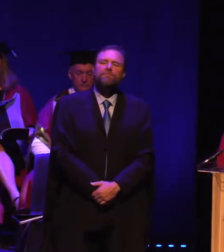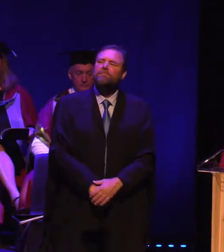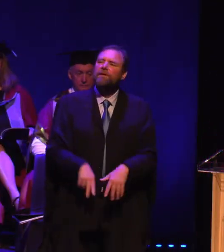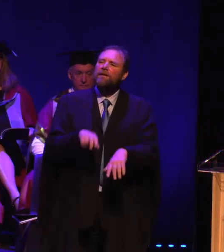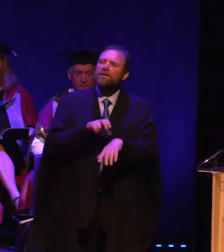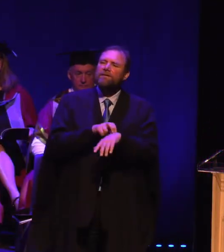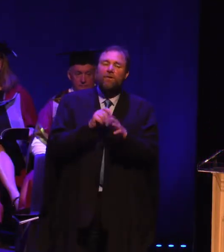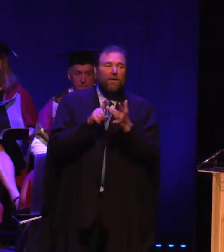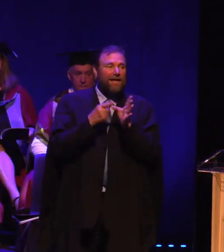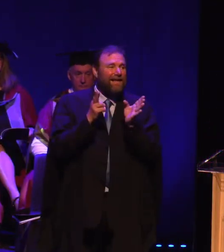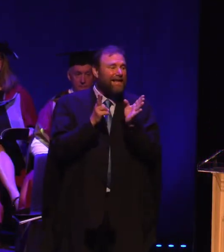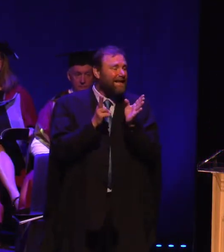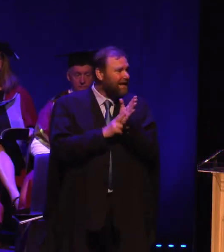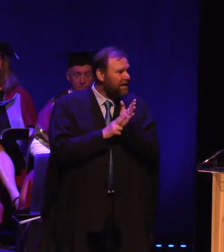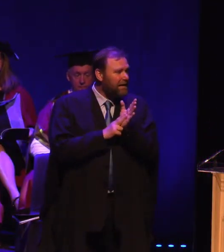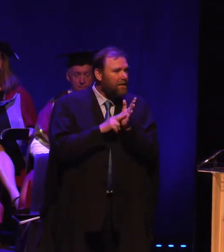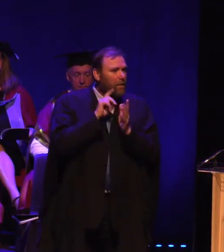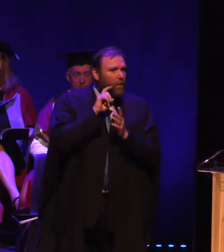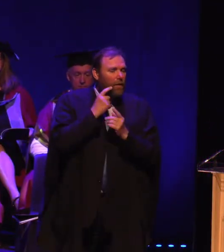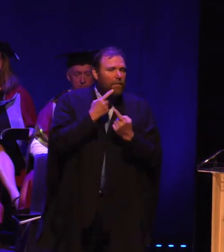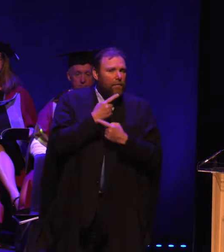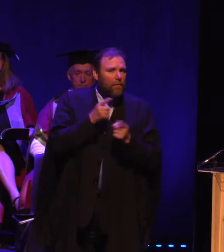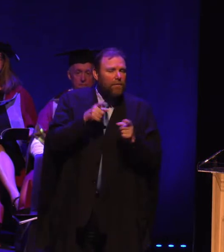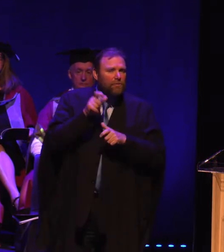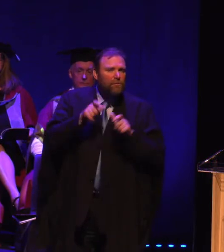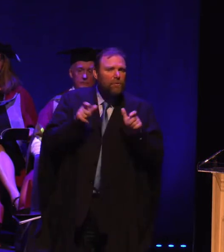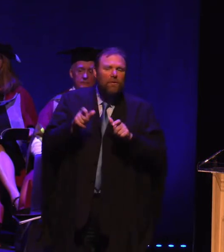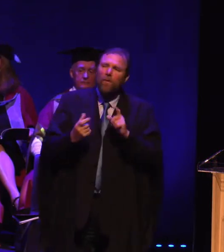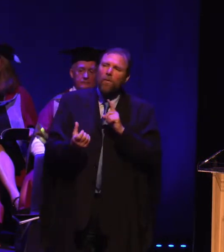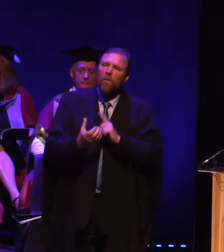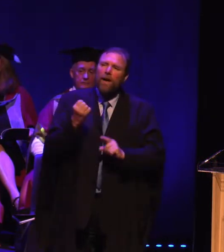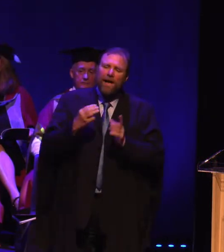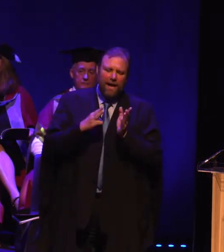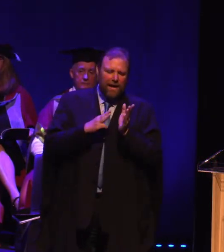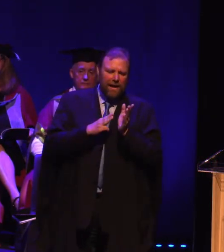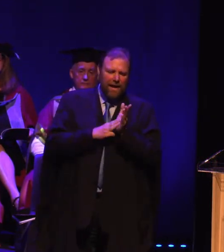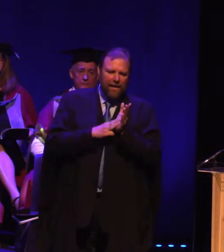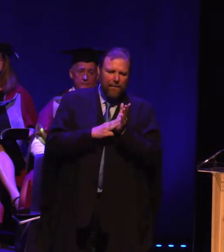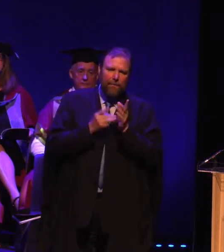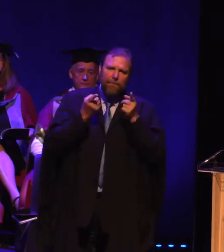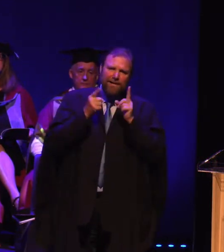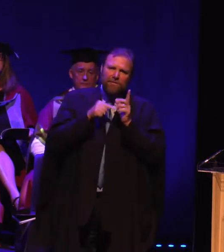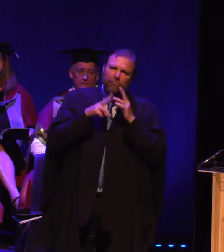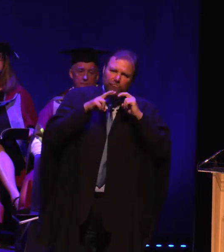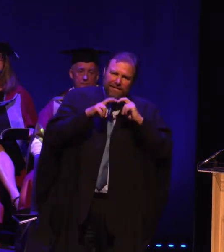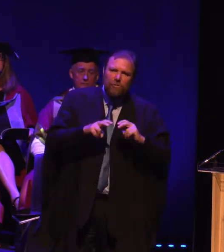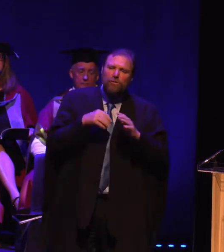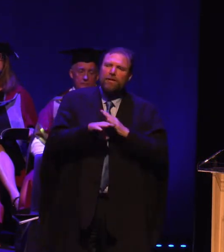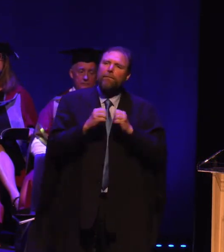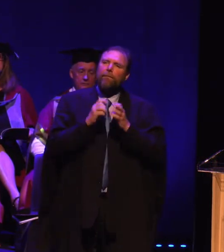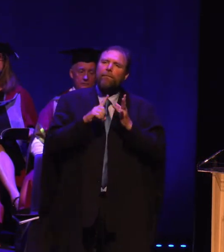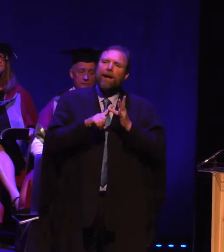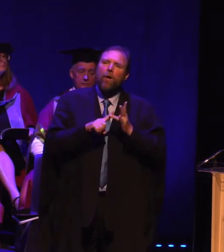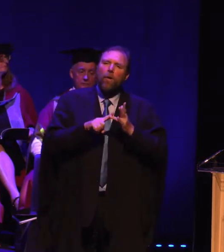Dr. Ian Bazodis will announce the students who have been awarded Master of Research Biomedical Science.